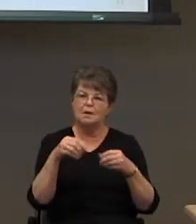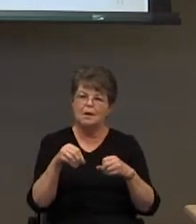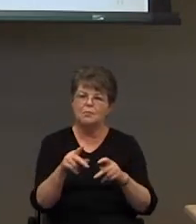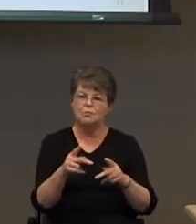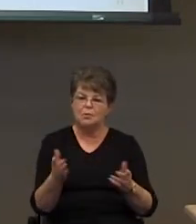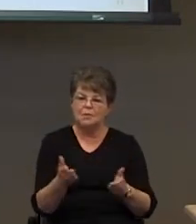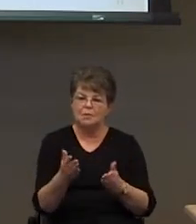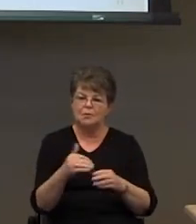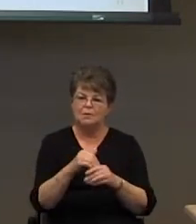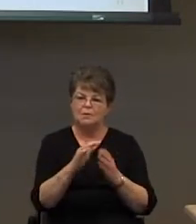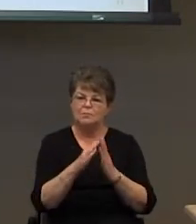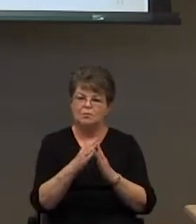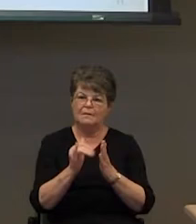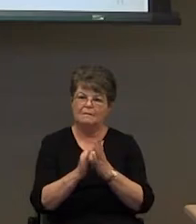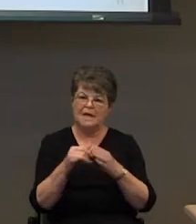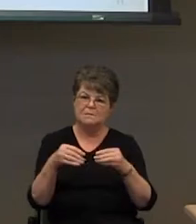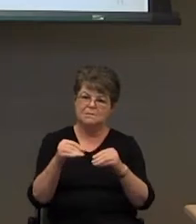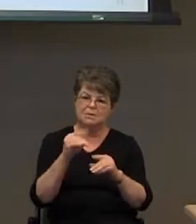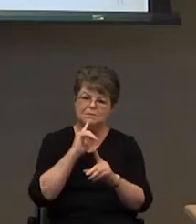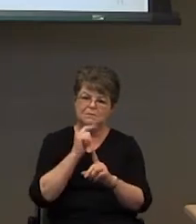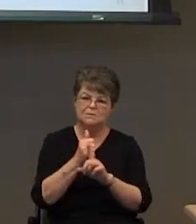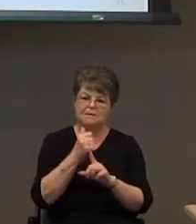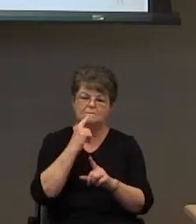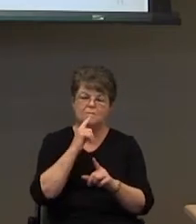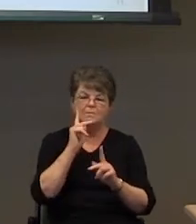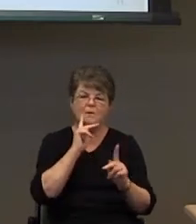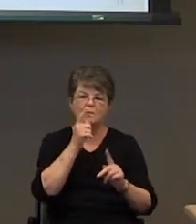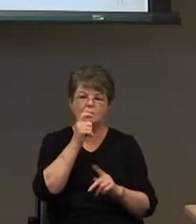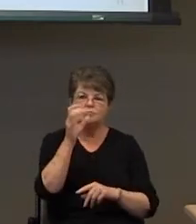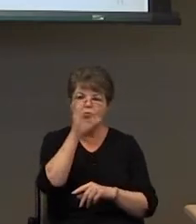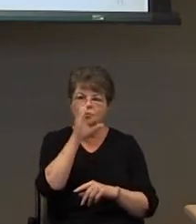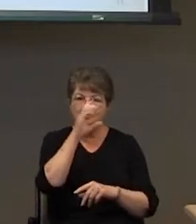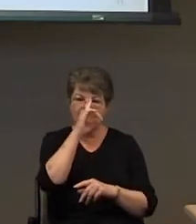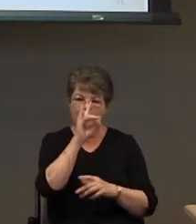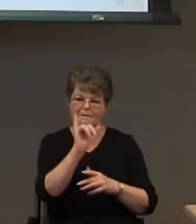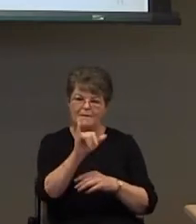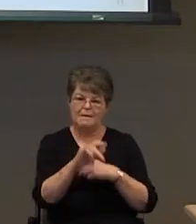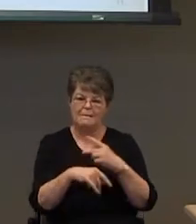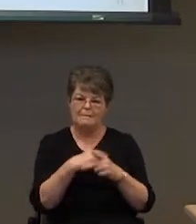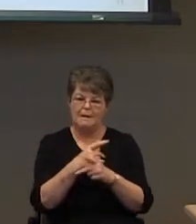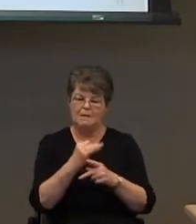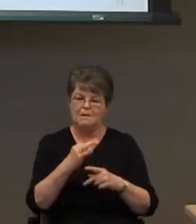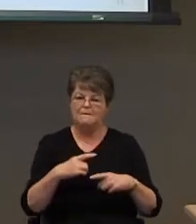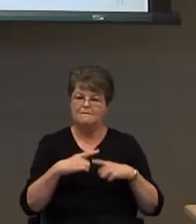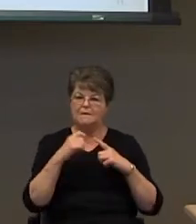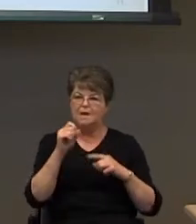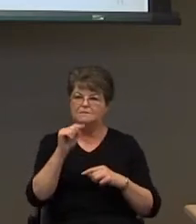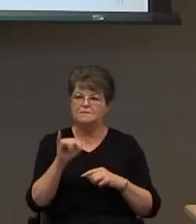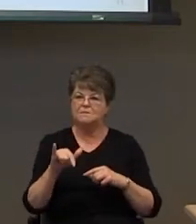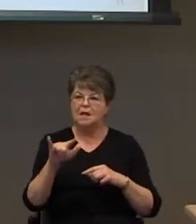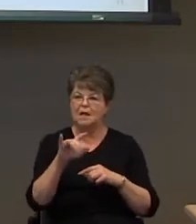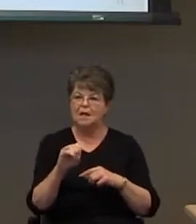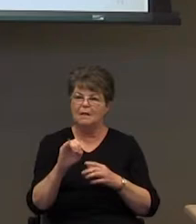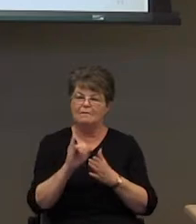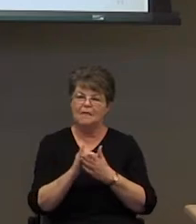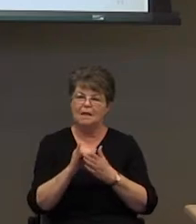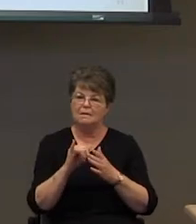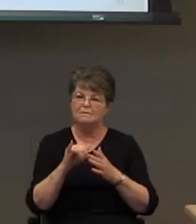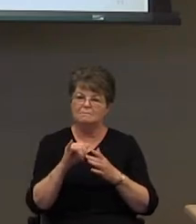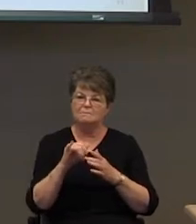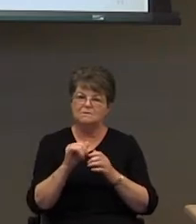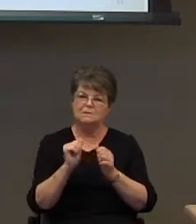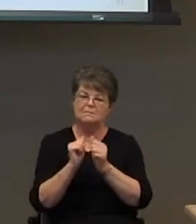that almost sells itself, frankly, for people who are looking for that lifestyle that goes well above your population